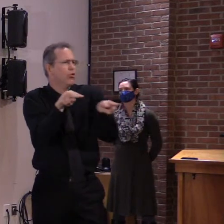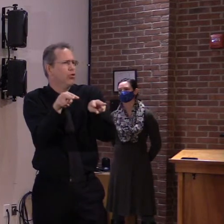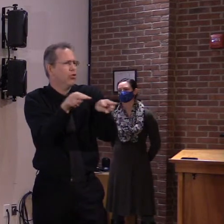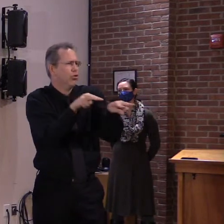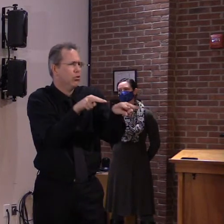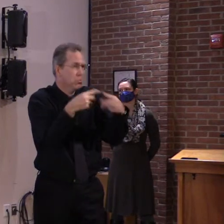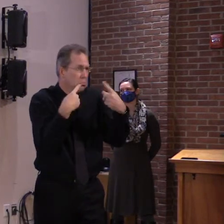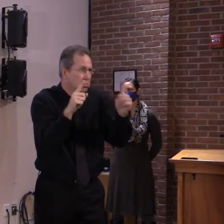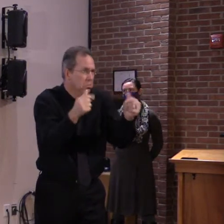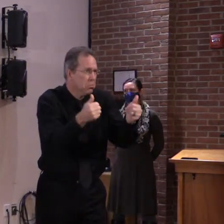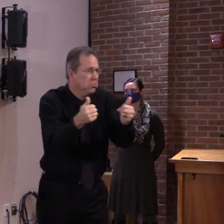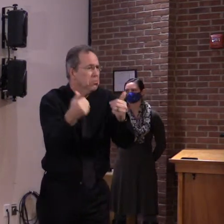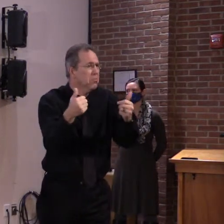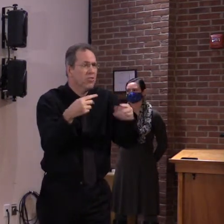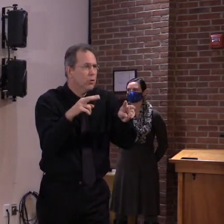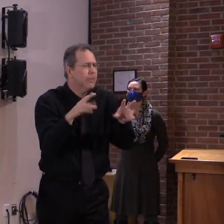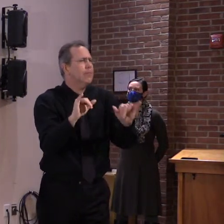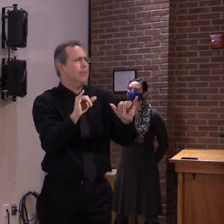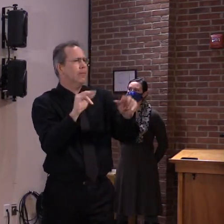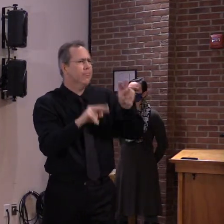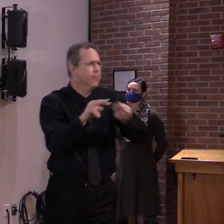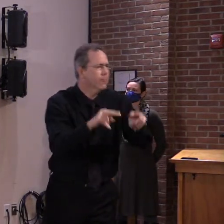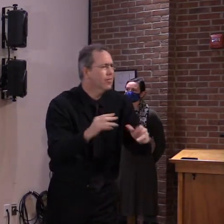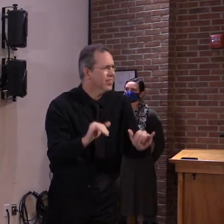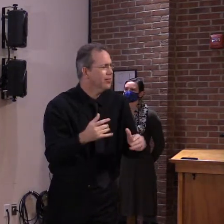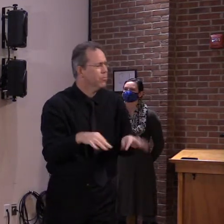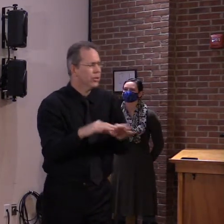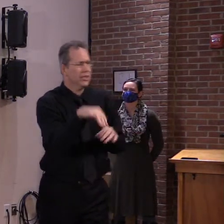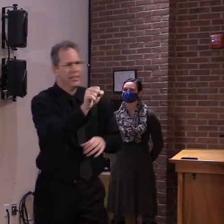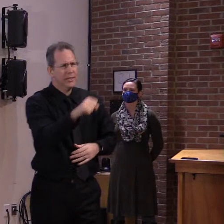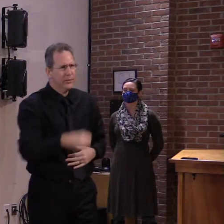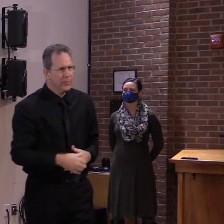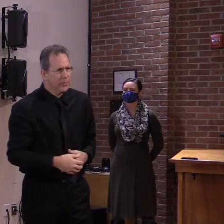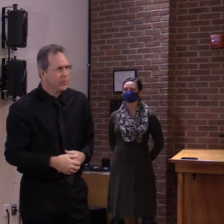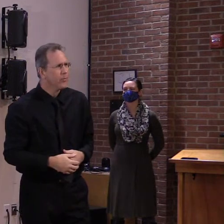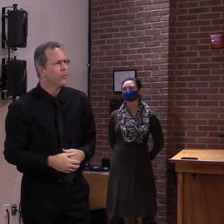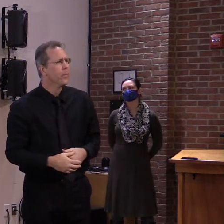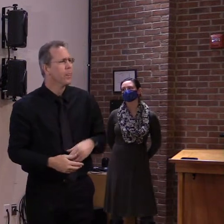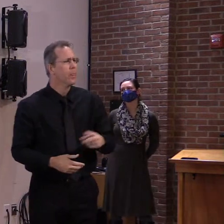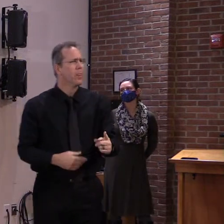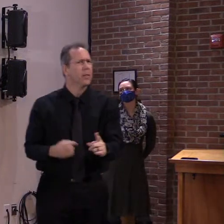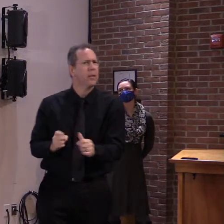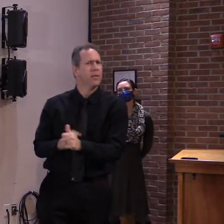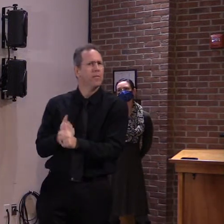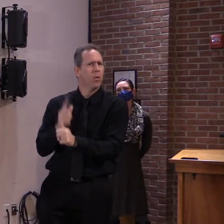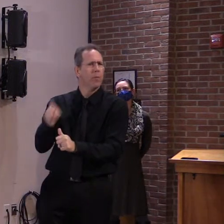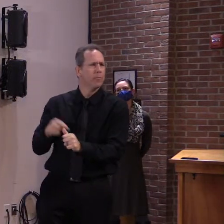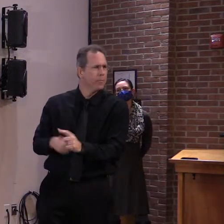So this will be data about individuals, or is it going to be